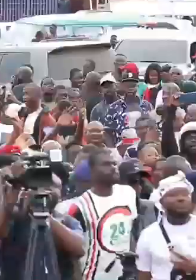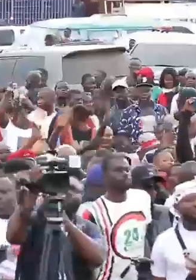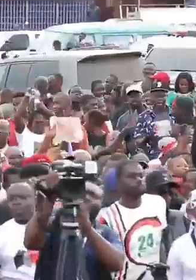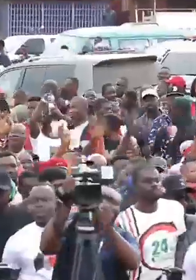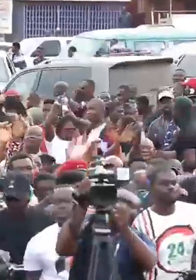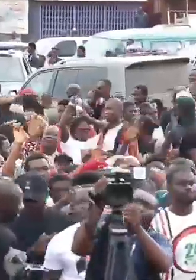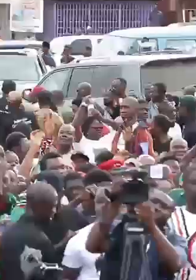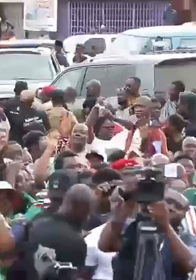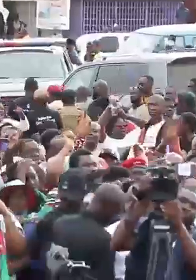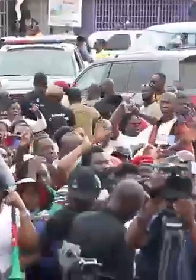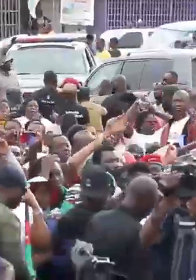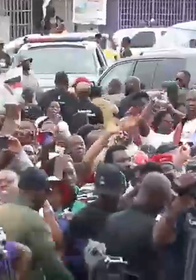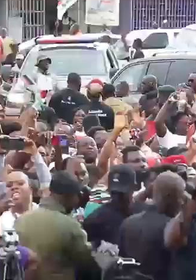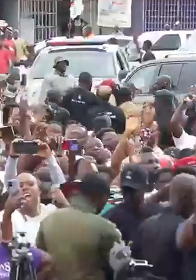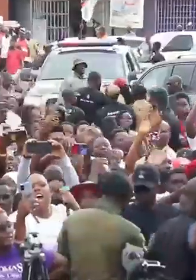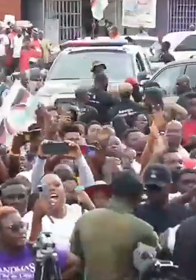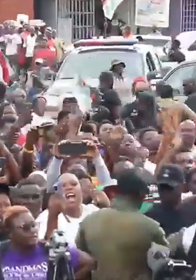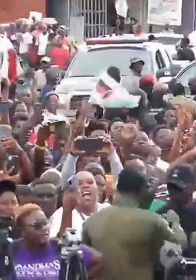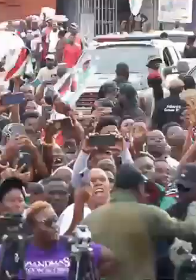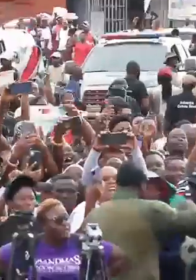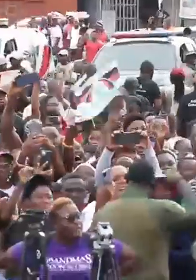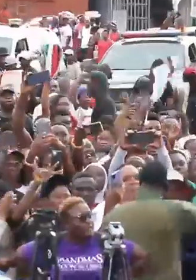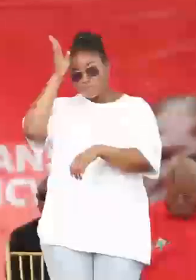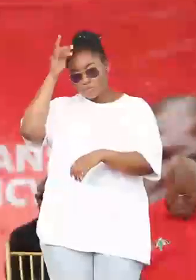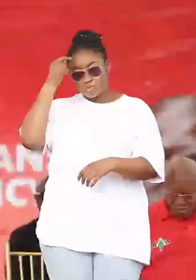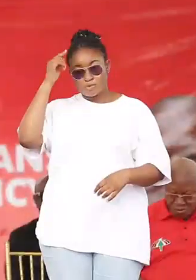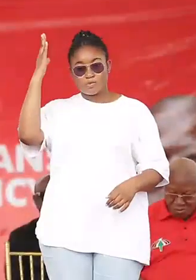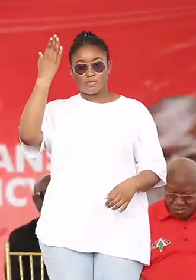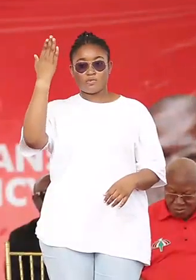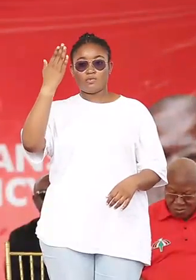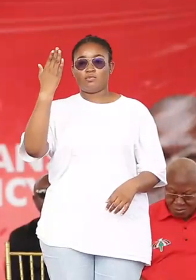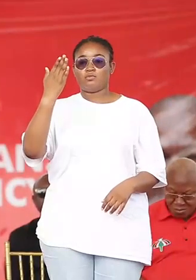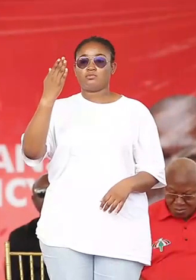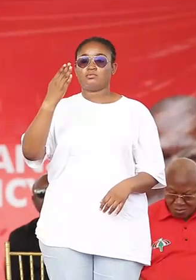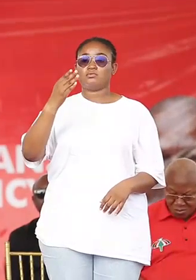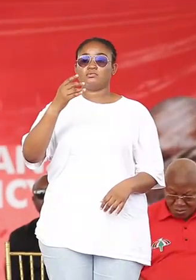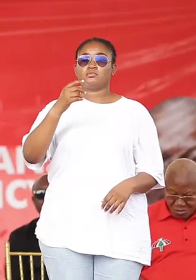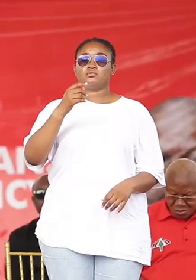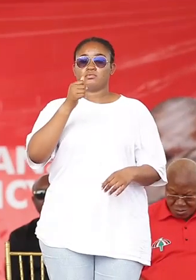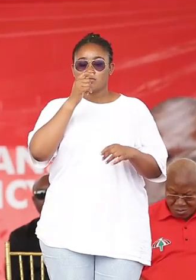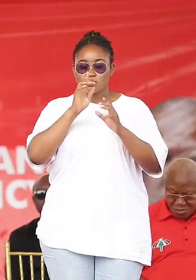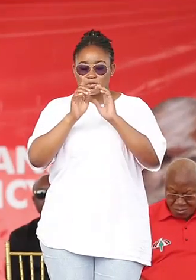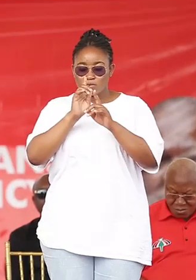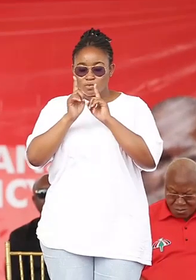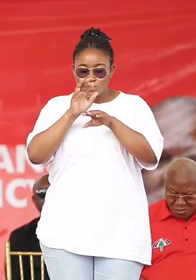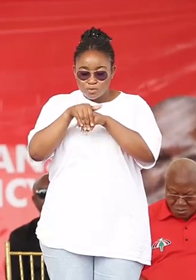kache inse, omo omo tuba omi afo fo kampeno, omo oka kukwe, omo se,